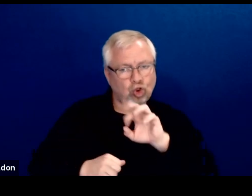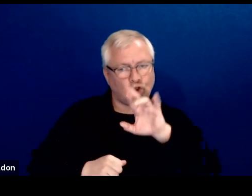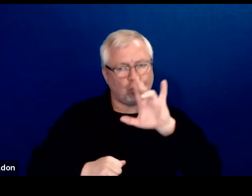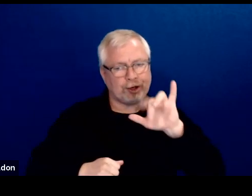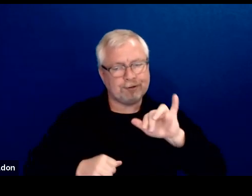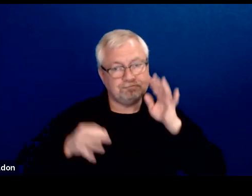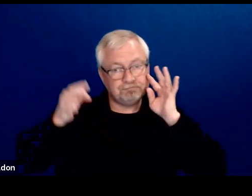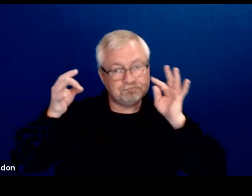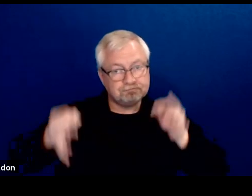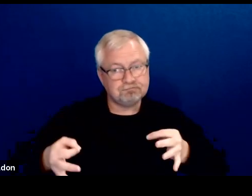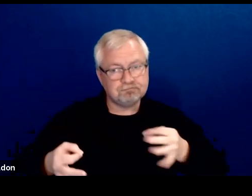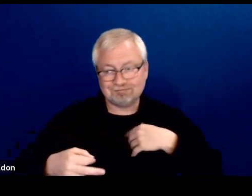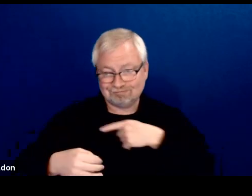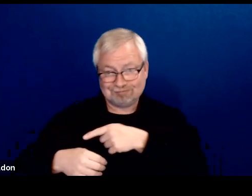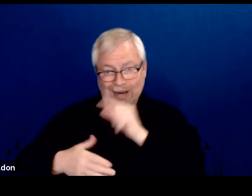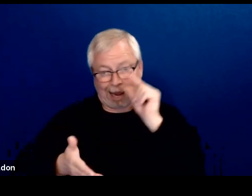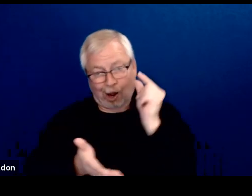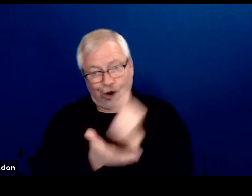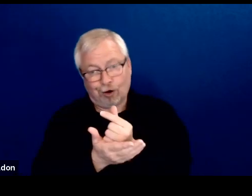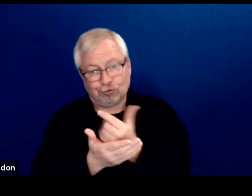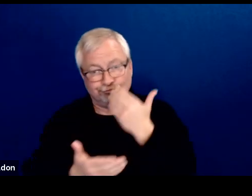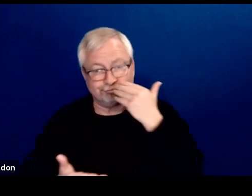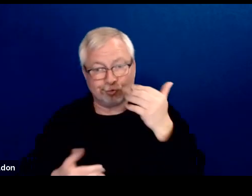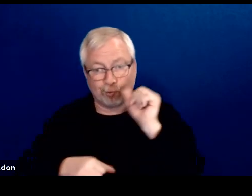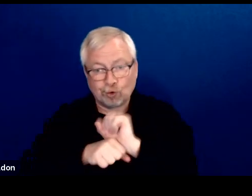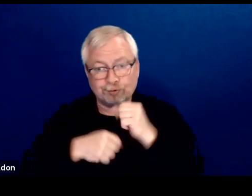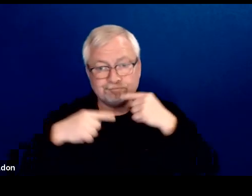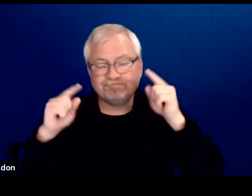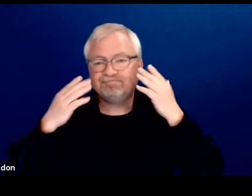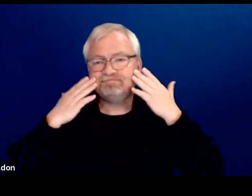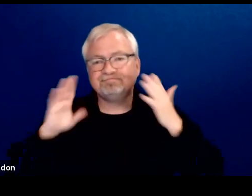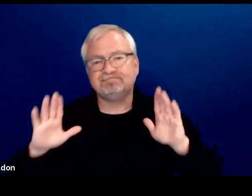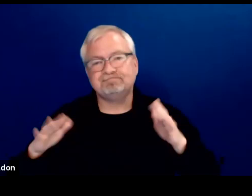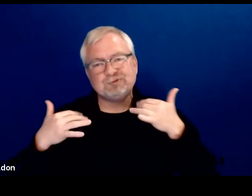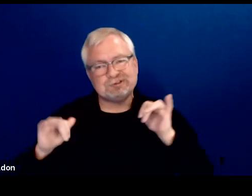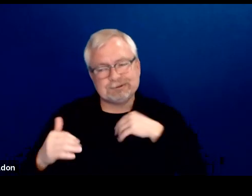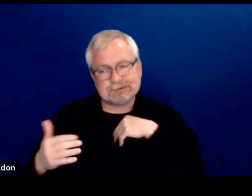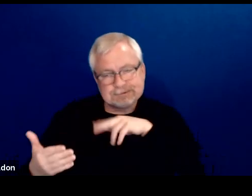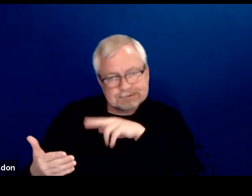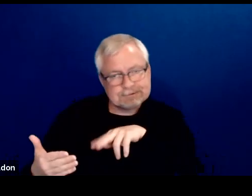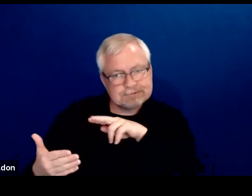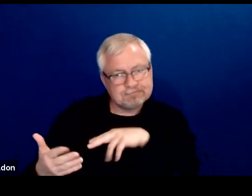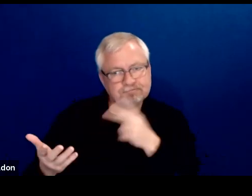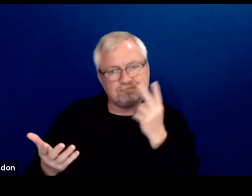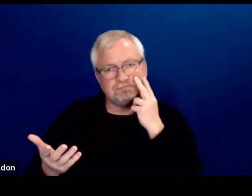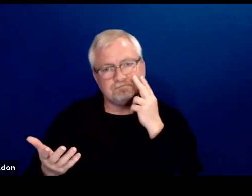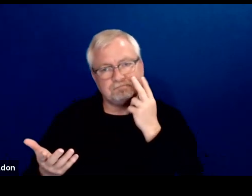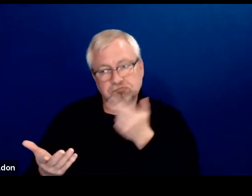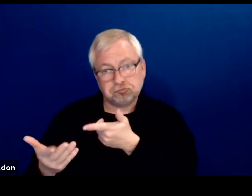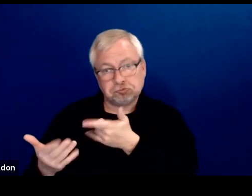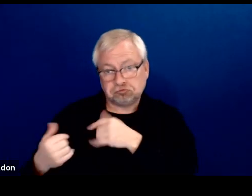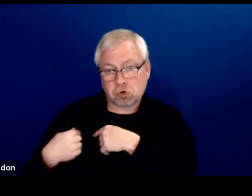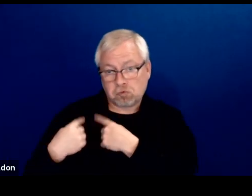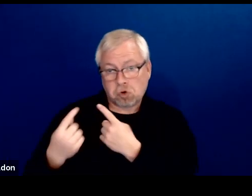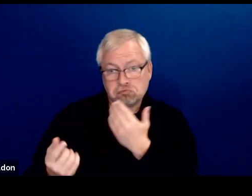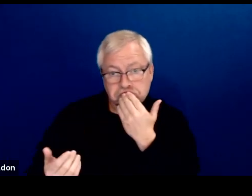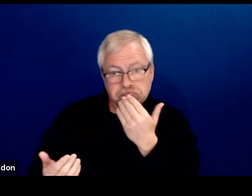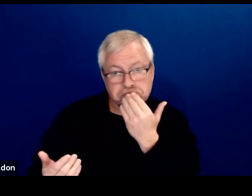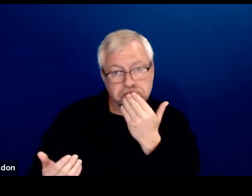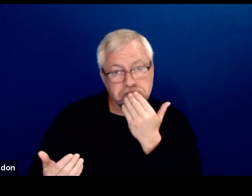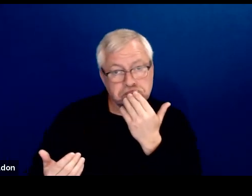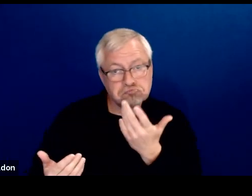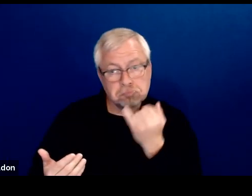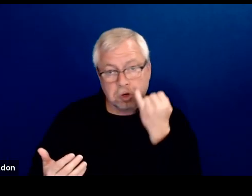guarantee that this is the panacea, although it looks really good. And the answer to your question is, if it's showing that we can test quickly and rapidly